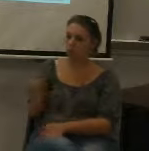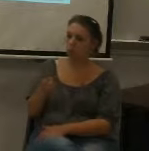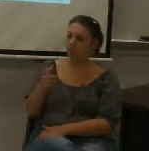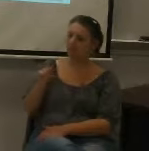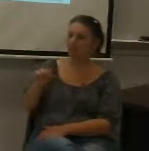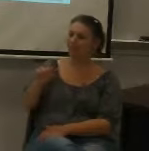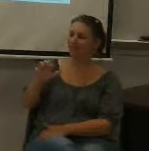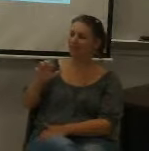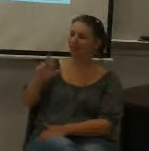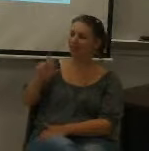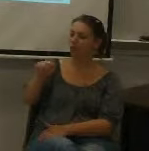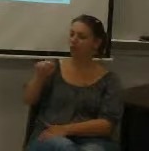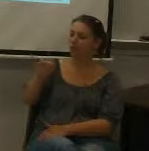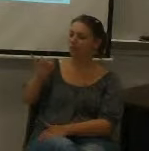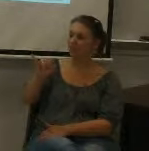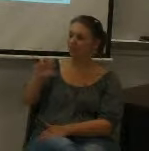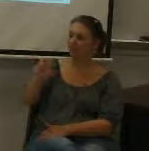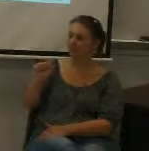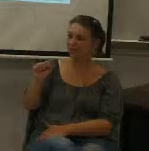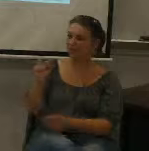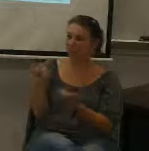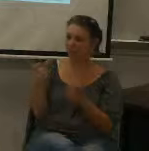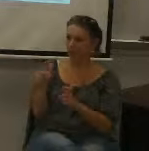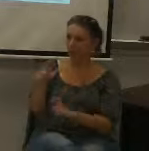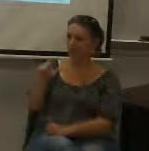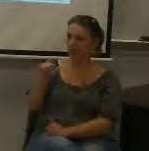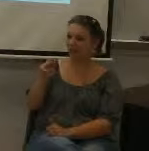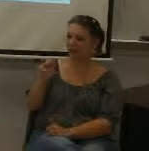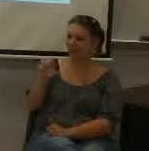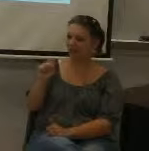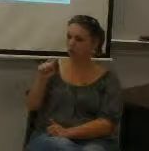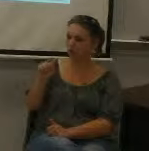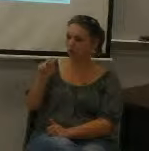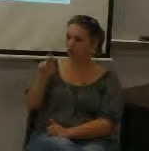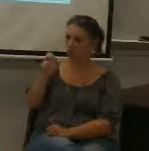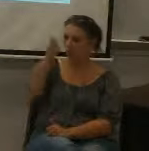there. That's just a big limestone conduit that they had down there.